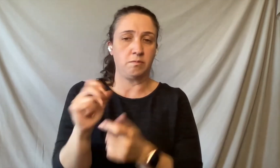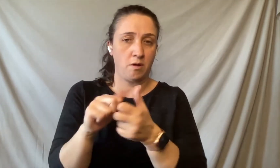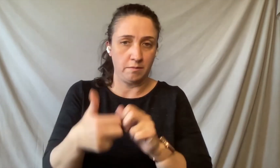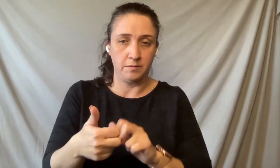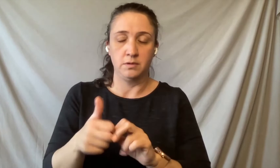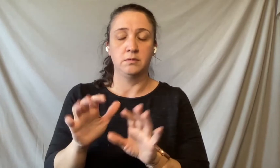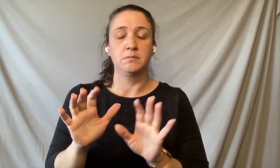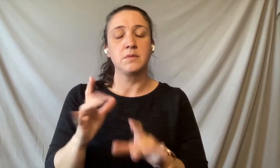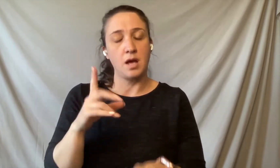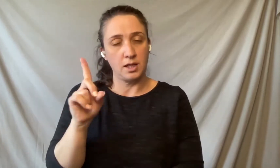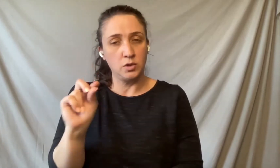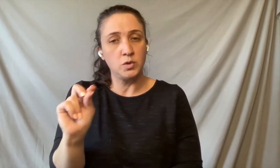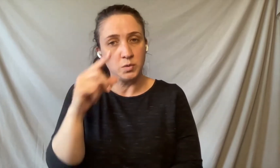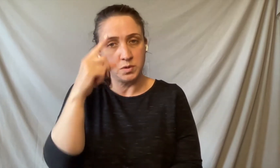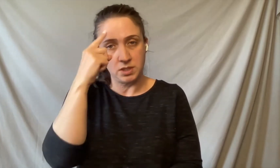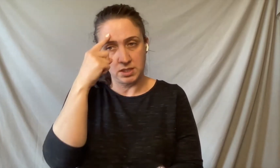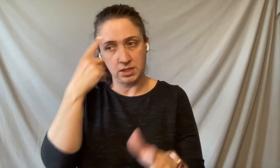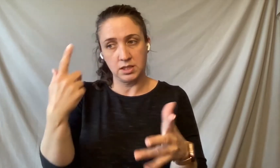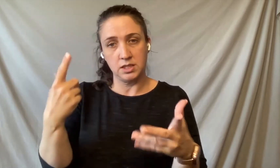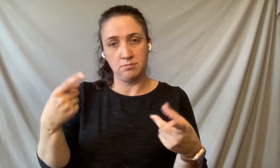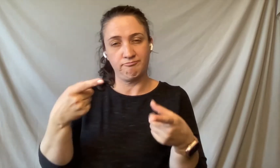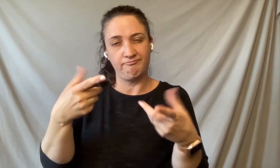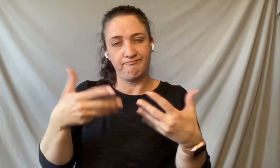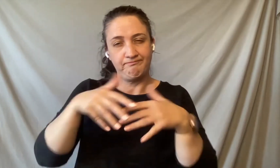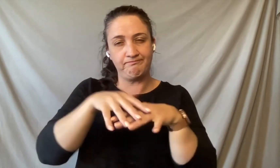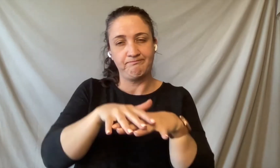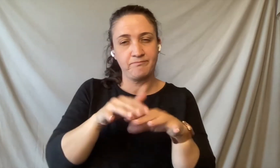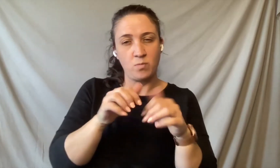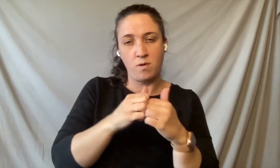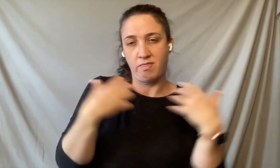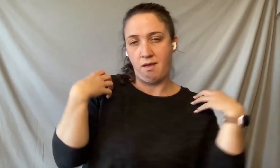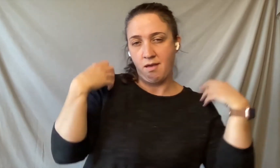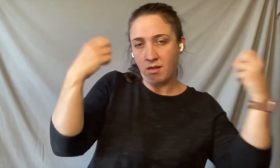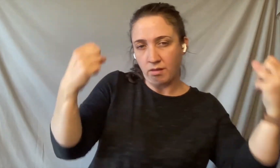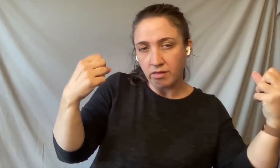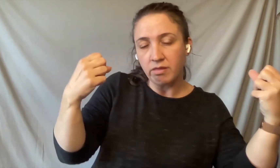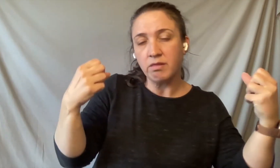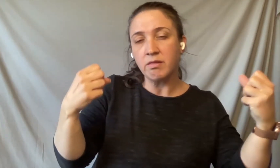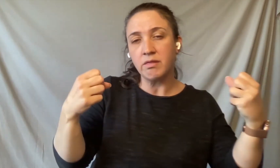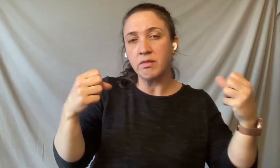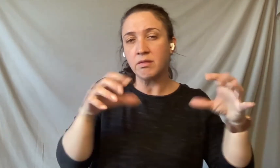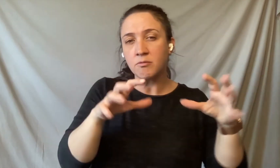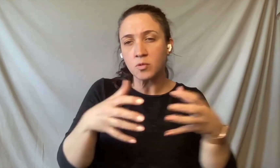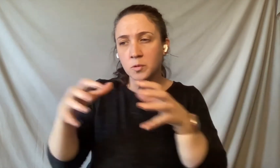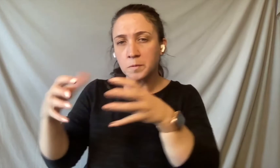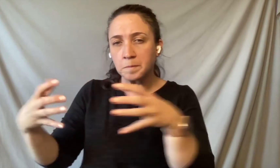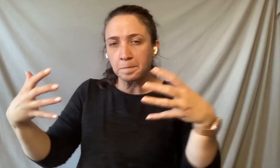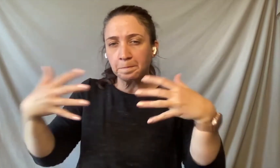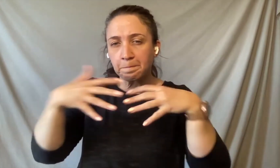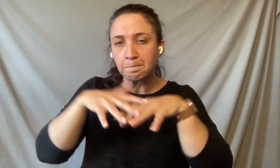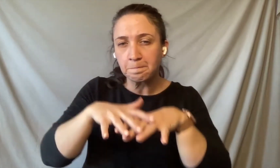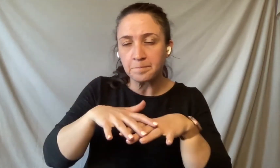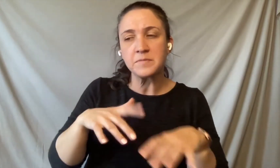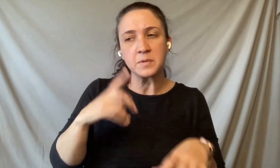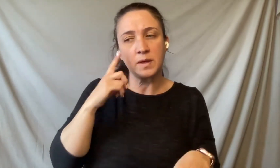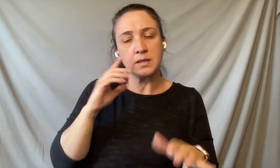crossover with the health group as well there. So I think it's worth in small